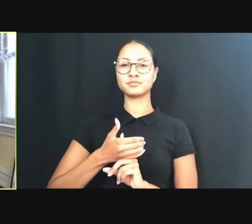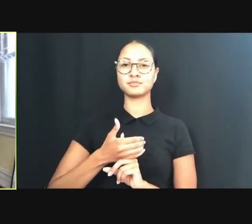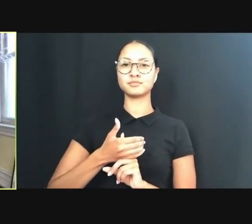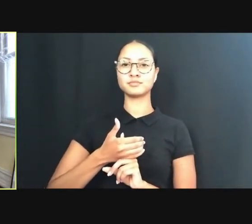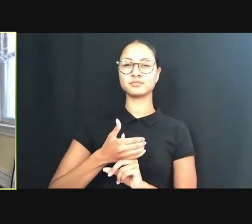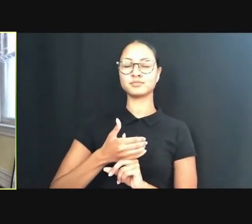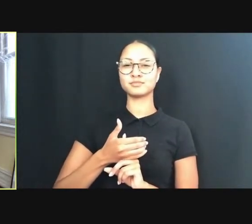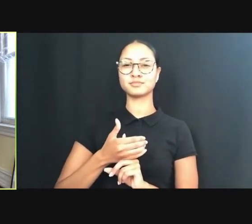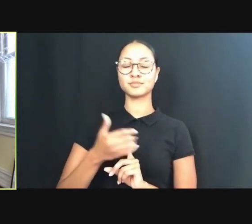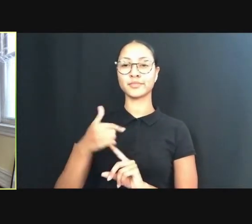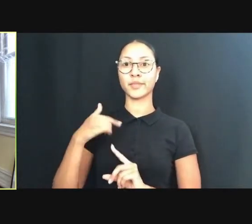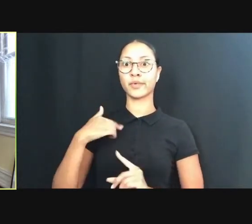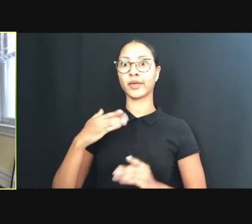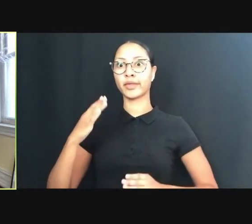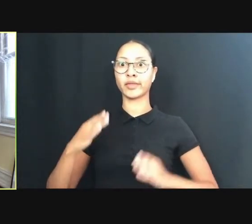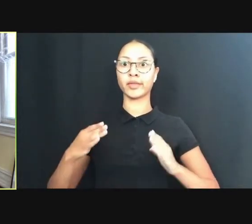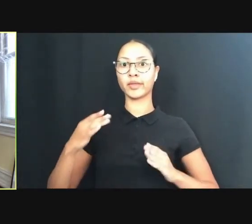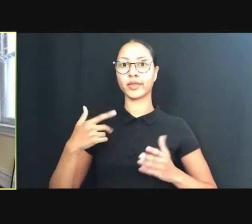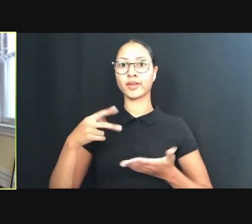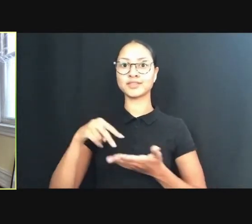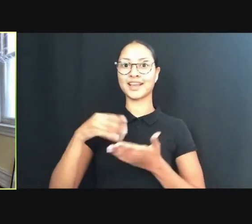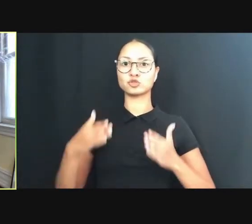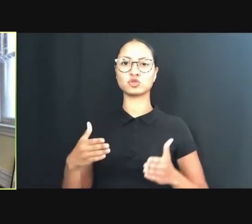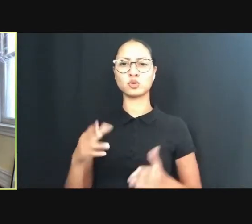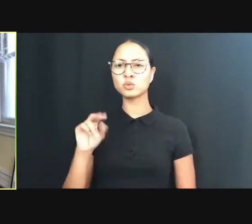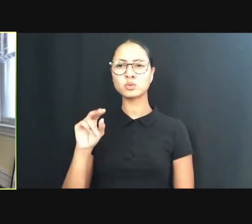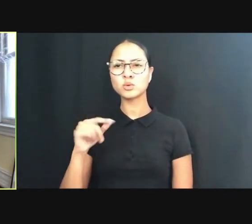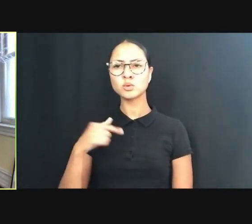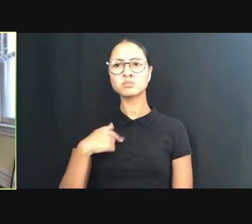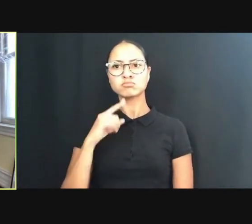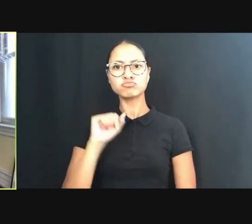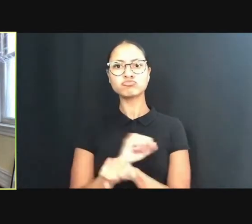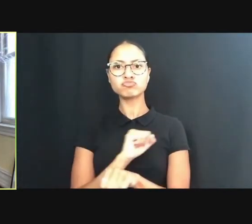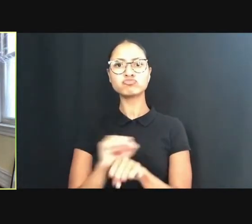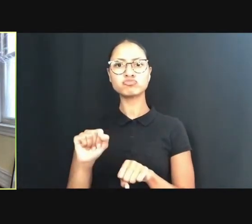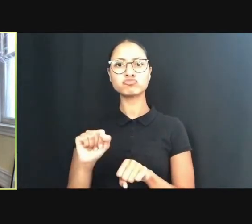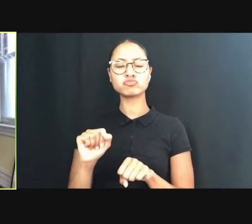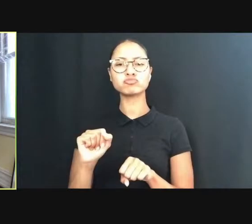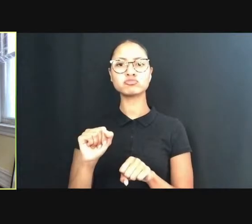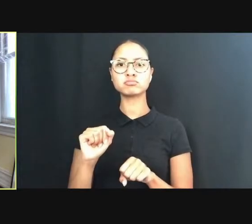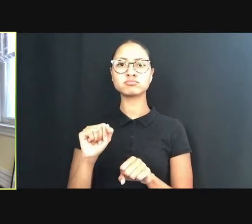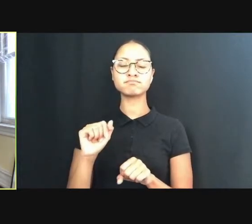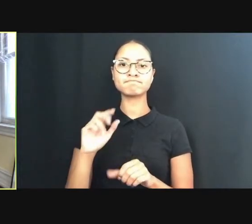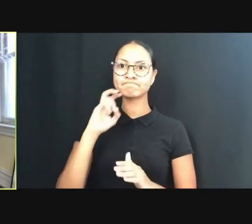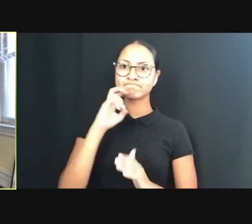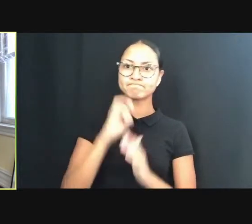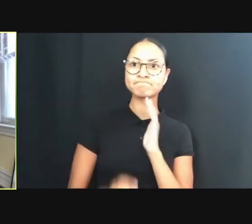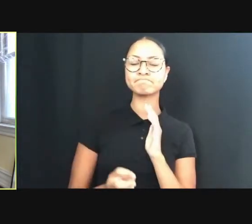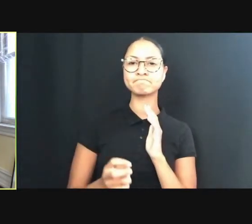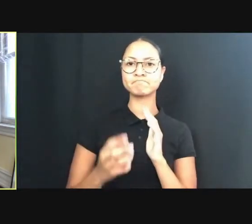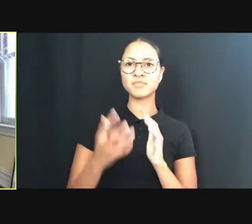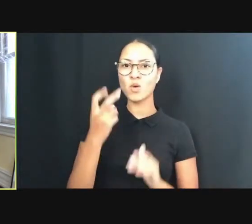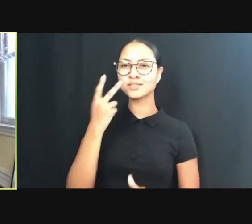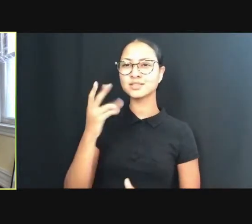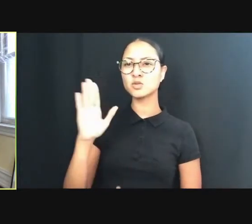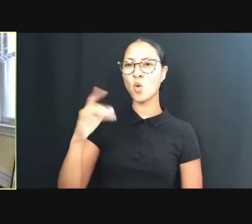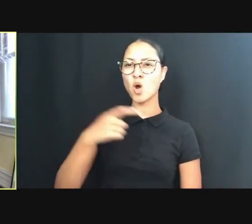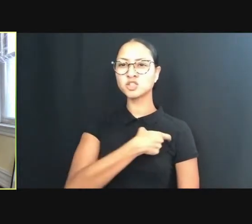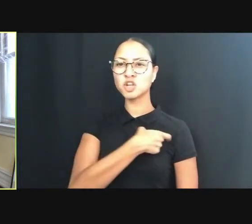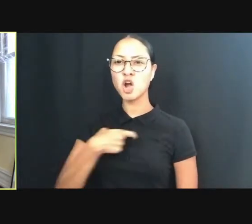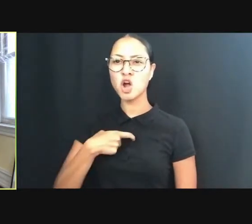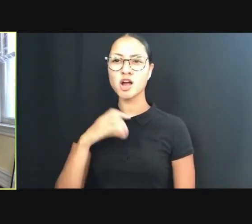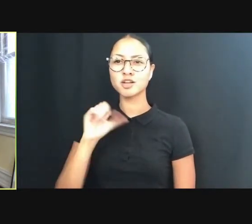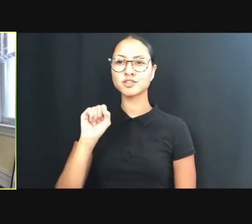machine dancer, if you will. I was like, I want people that are like, have scars on their body. You